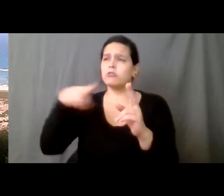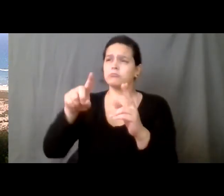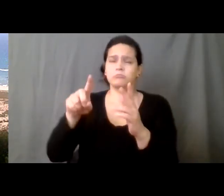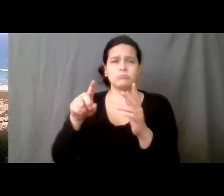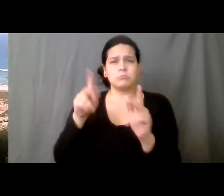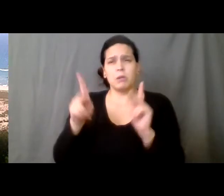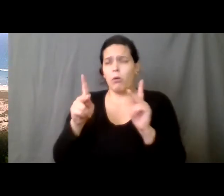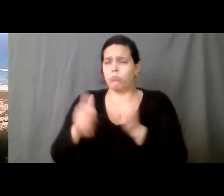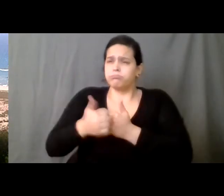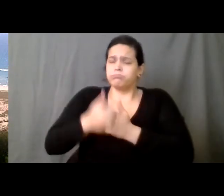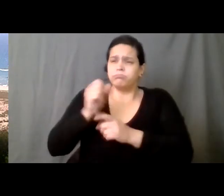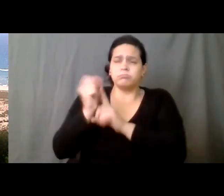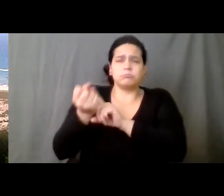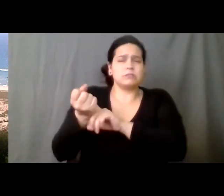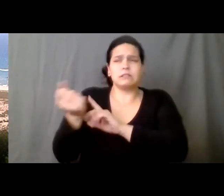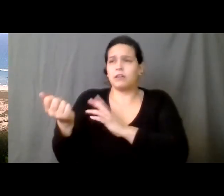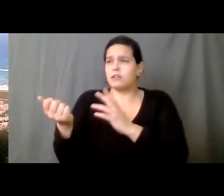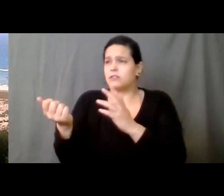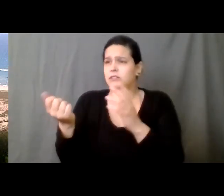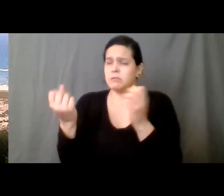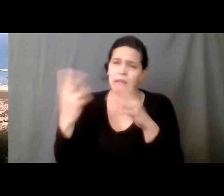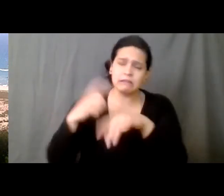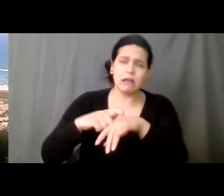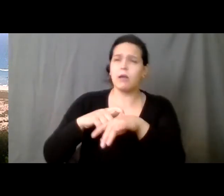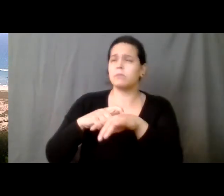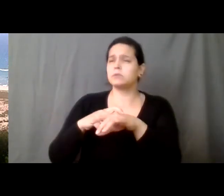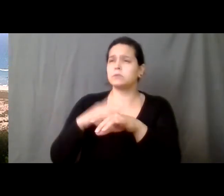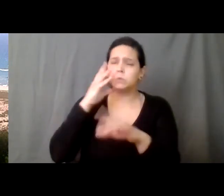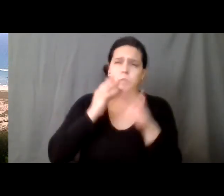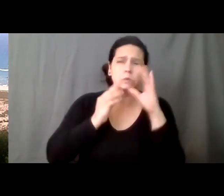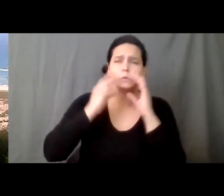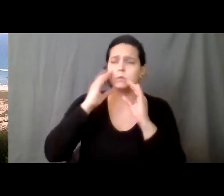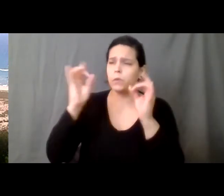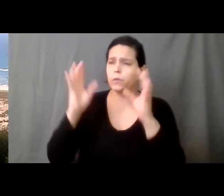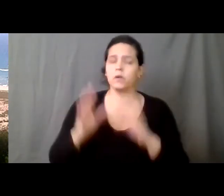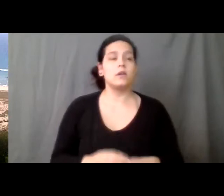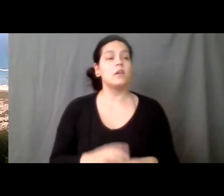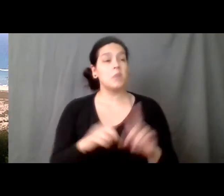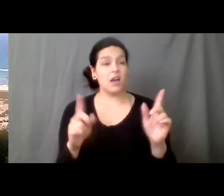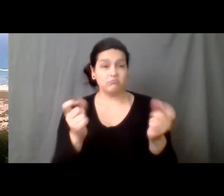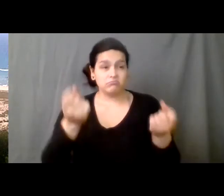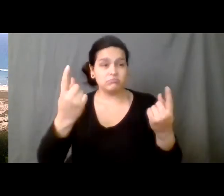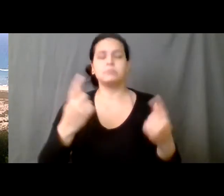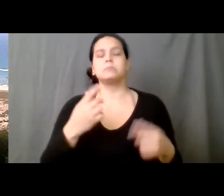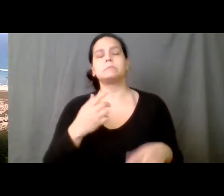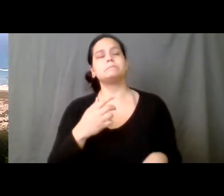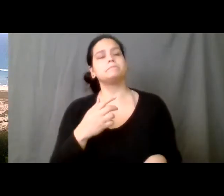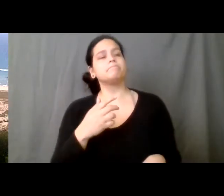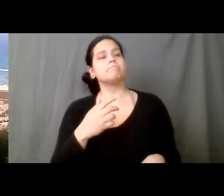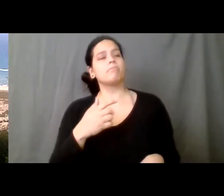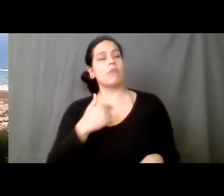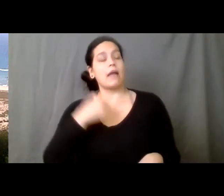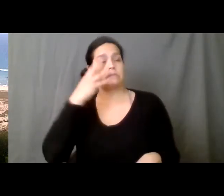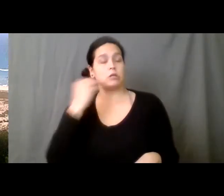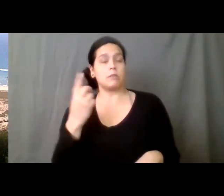pray for them. But I had an experience this last summer that was of great importance to me. And that